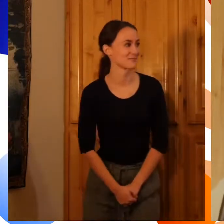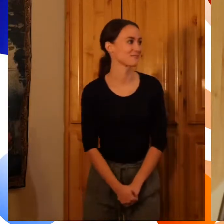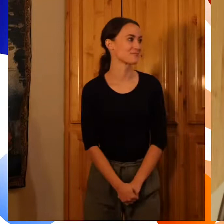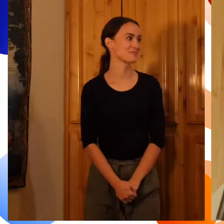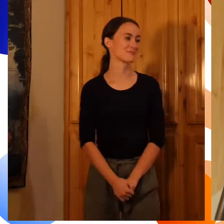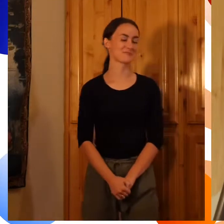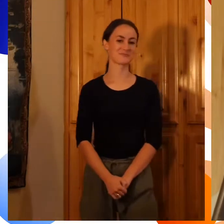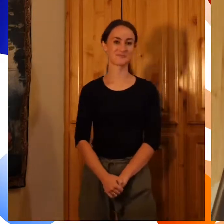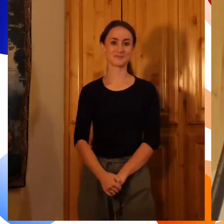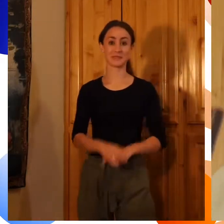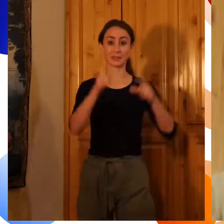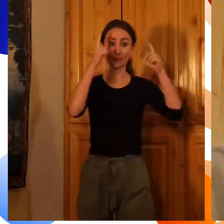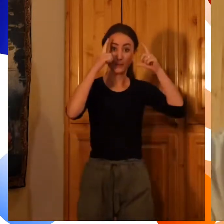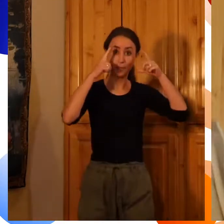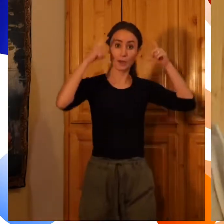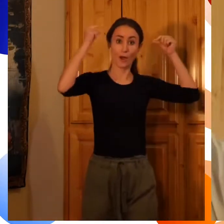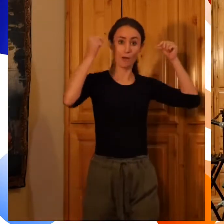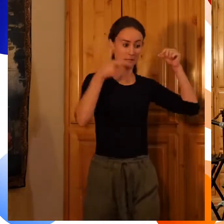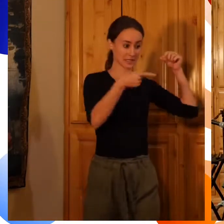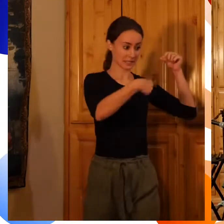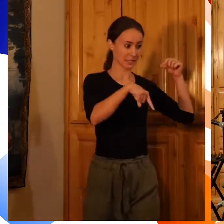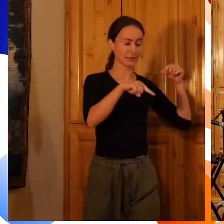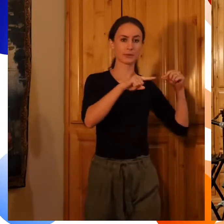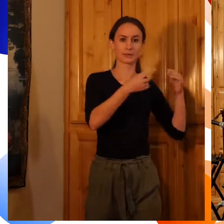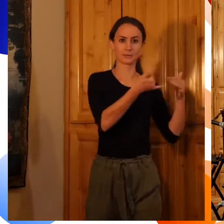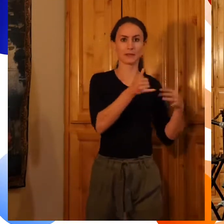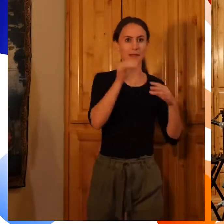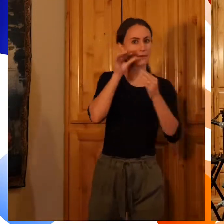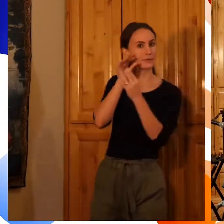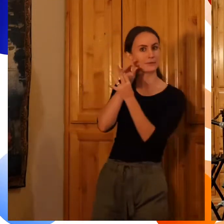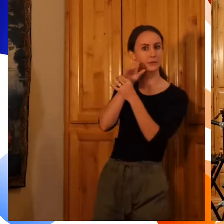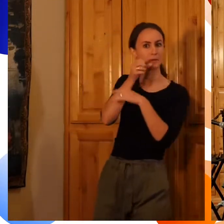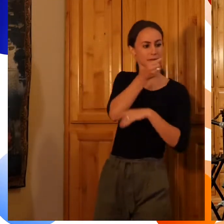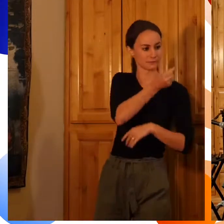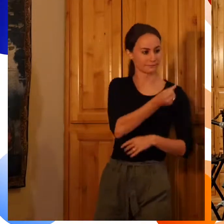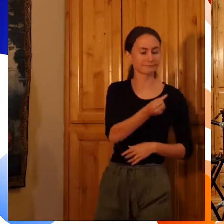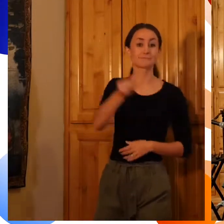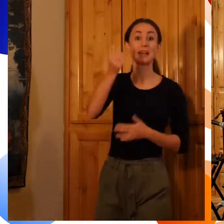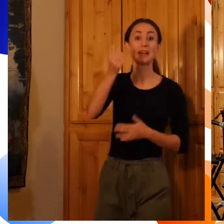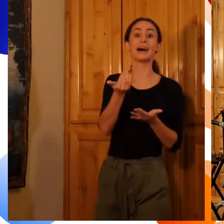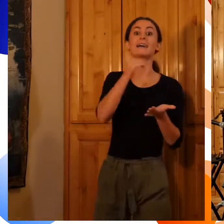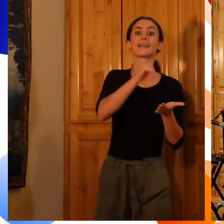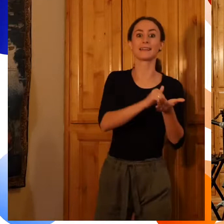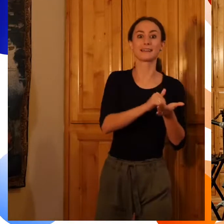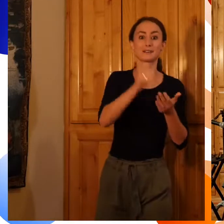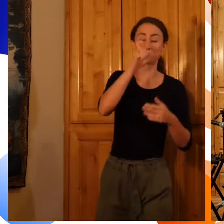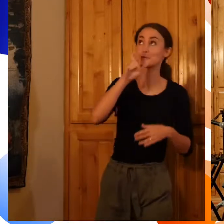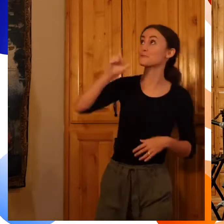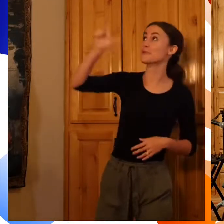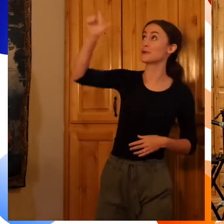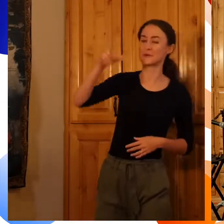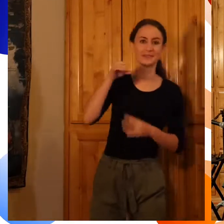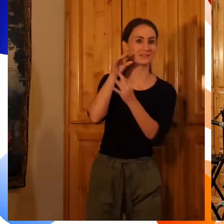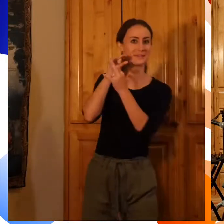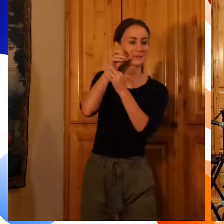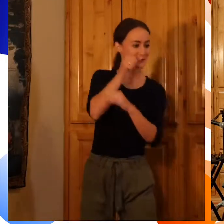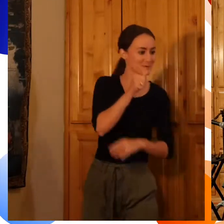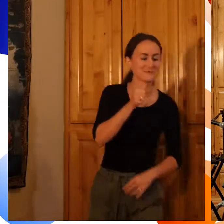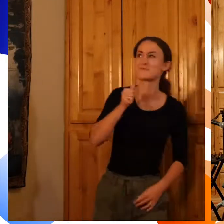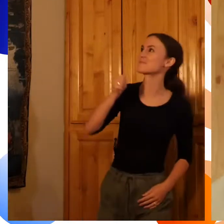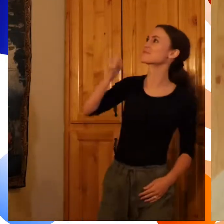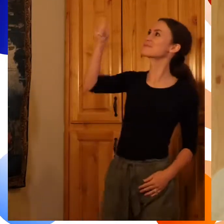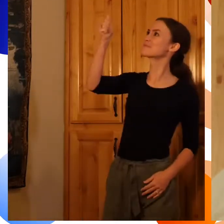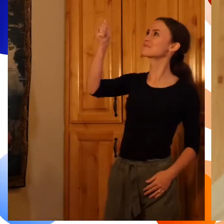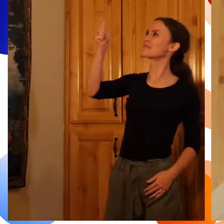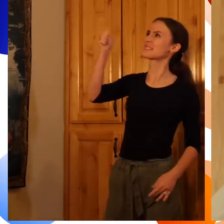Goblin, who had played the flute, held it up to the moonlight as he had on the previous night. And he said, "Then let them circle him about,